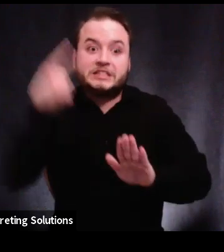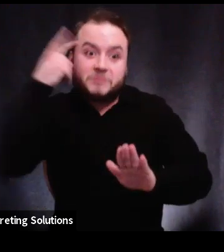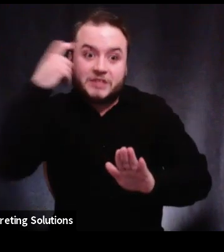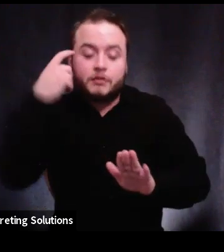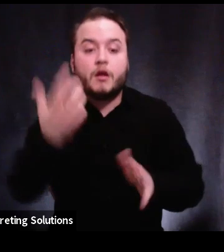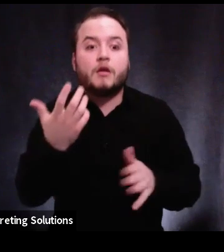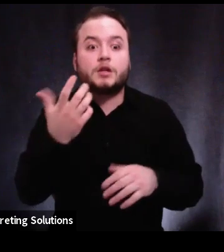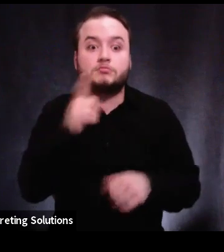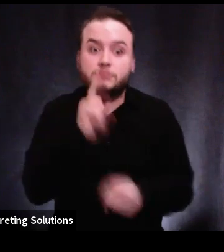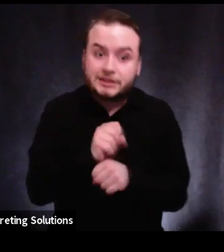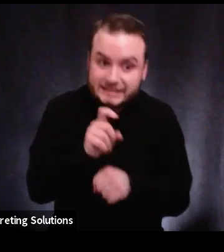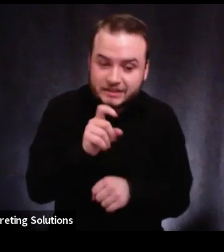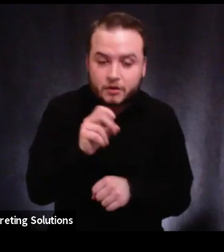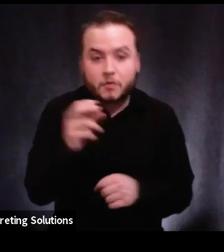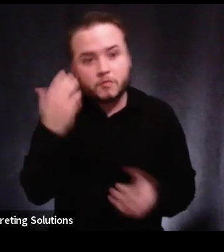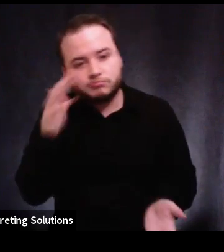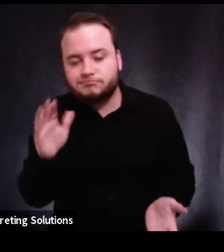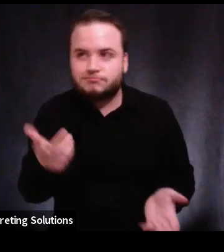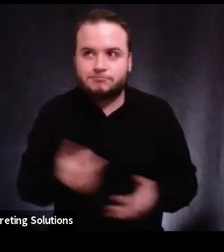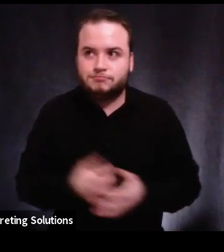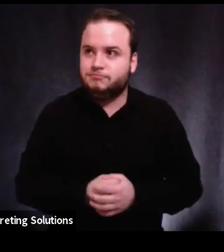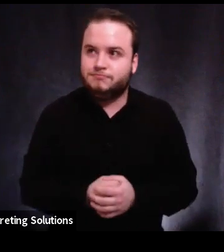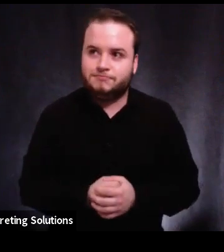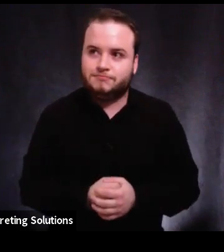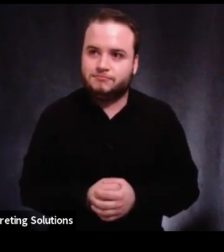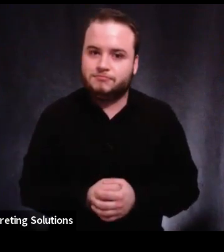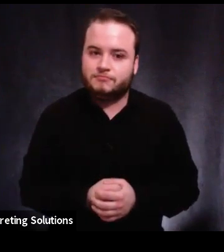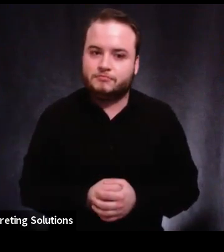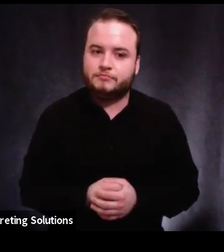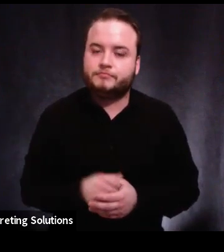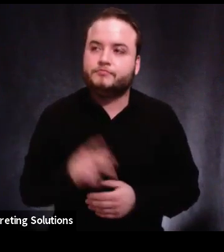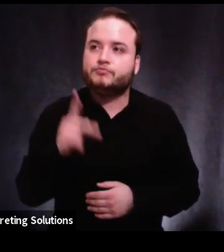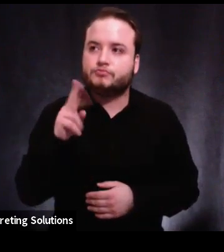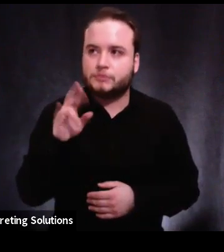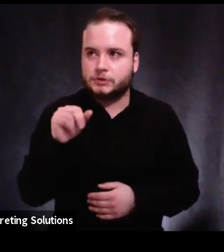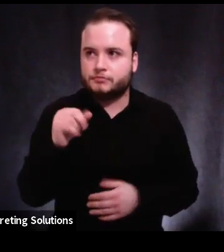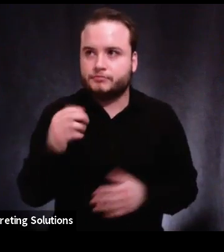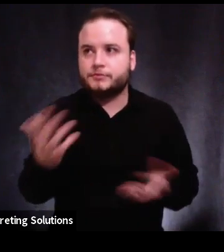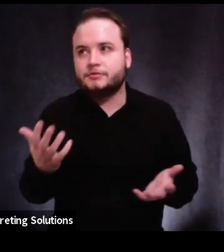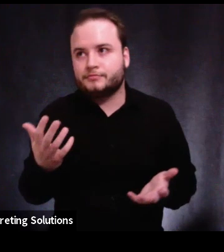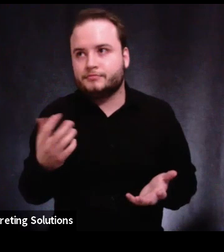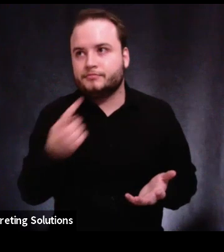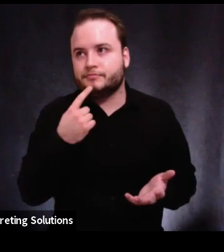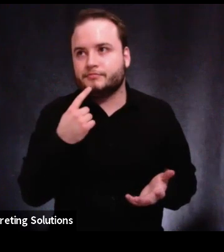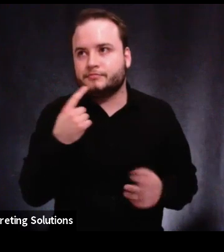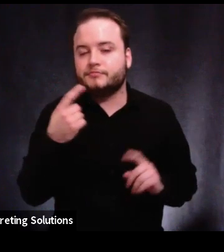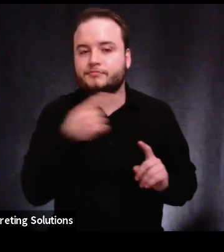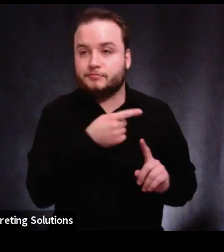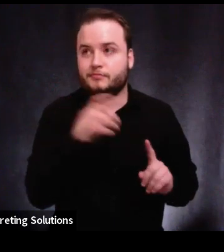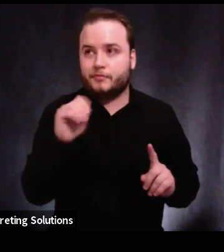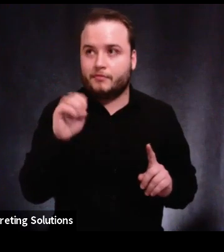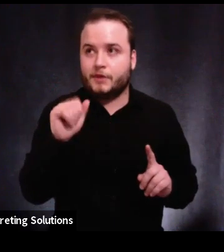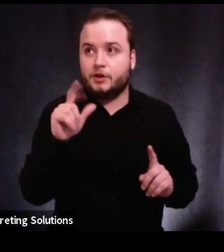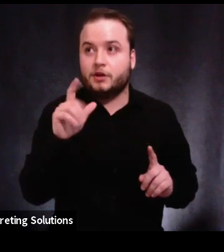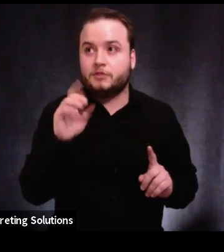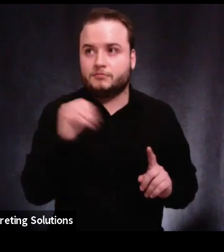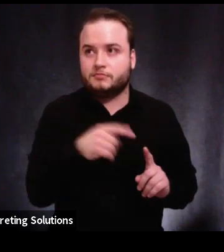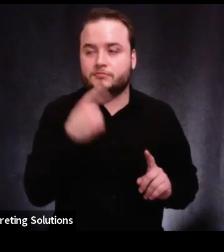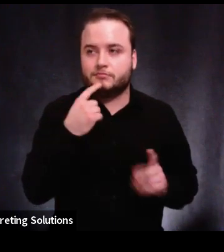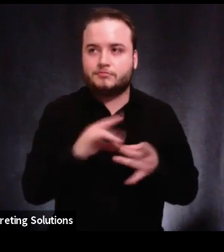saying. Well, as the commissioner said yesterday, only certain individuals can change the death